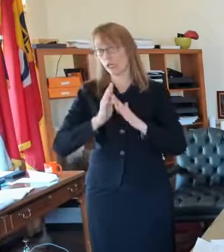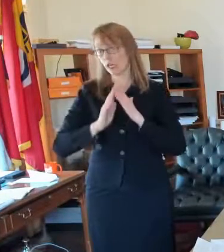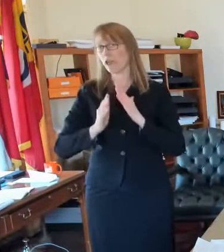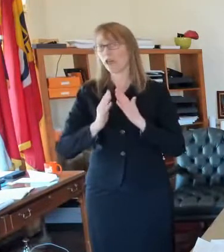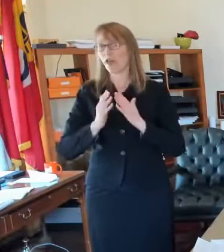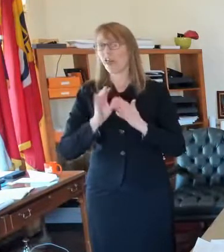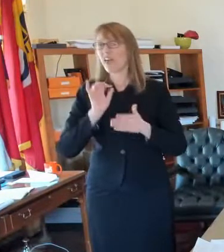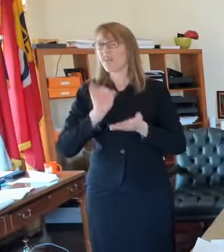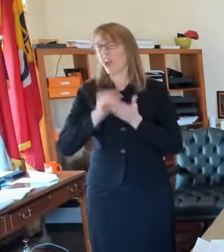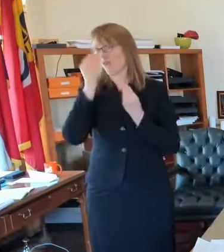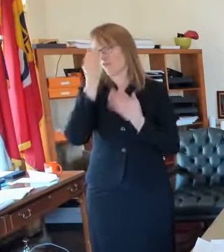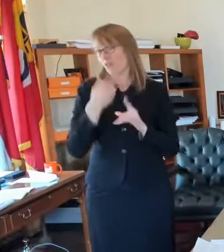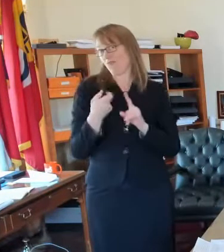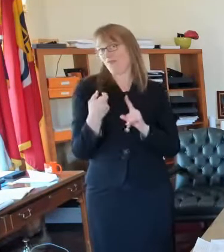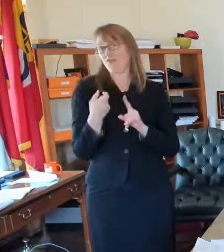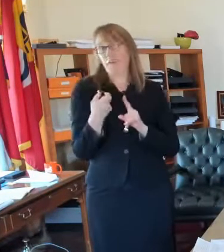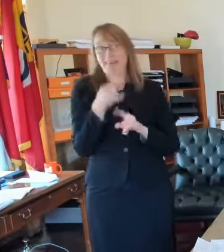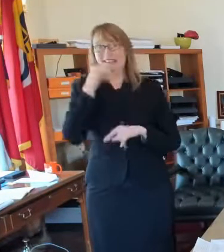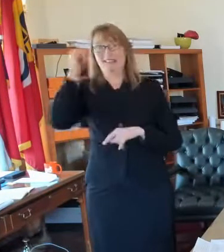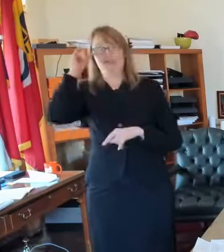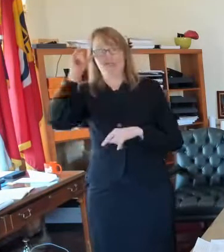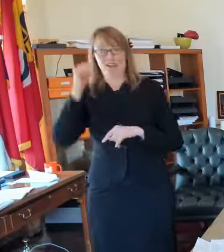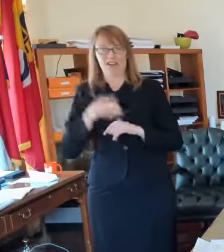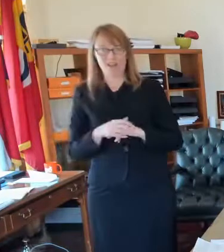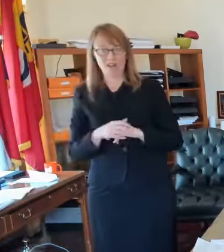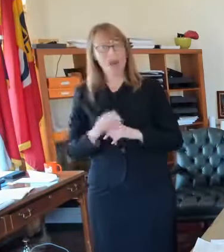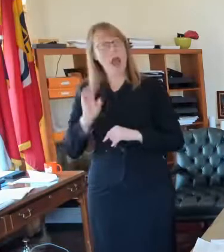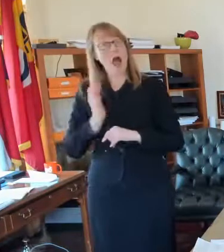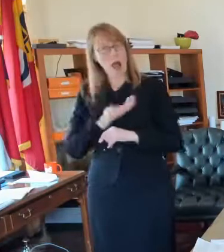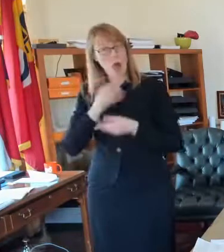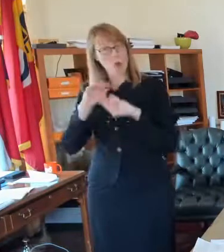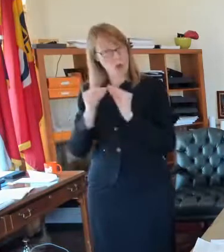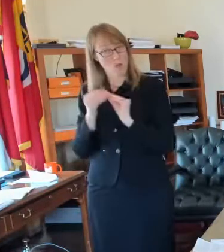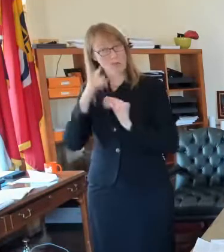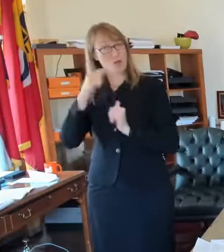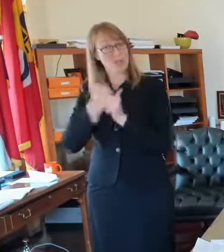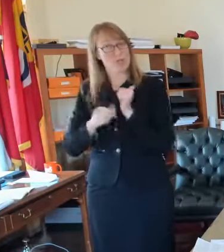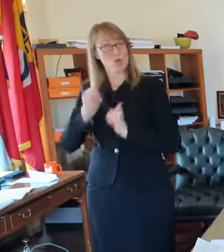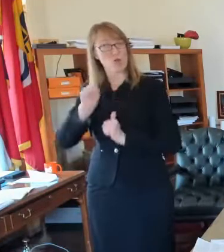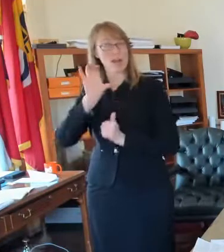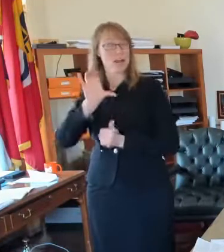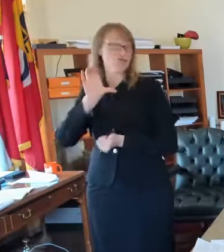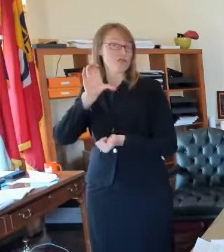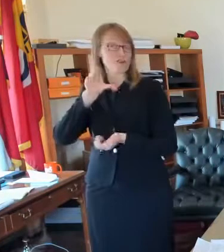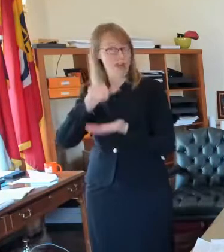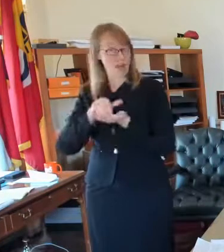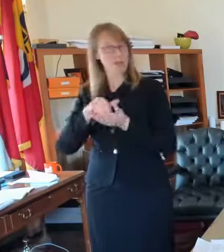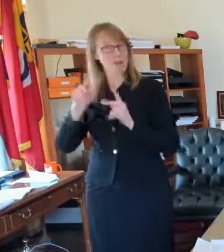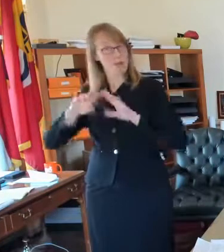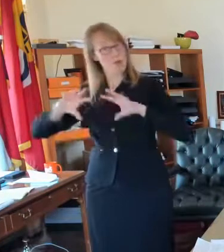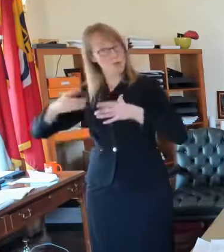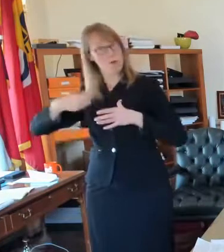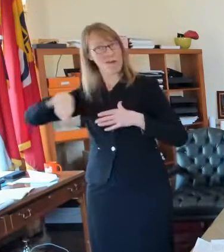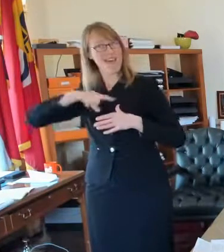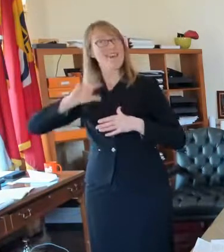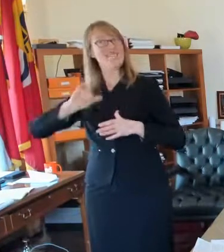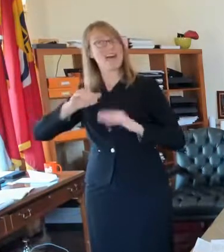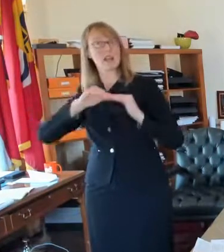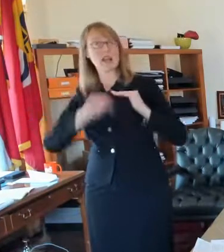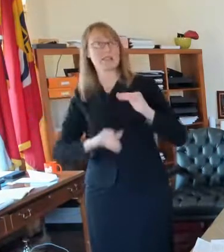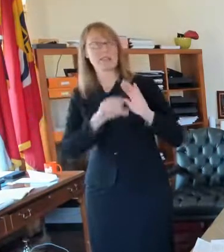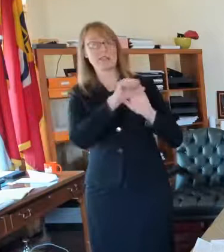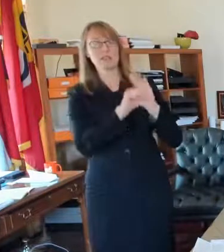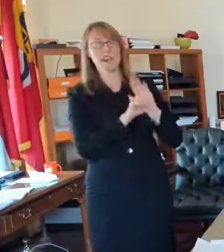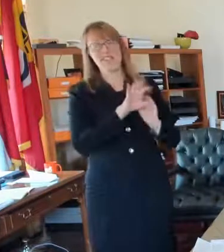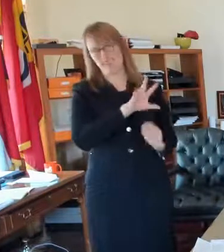yesterday. We continue to be considerably less than the state as a whole, which is at 52, and many of our surrounding counties, which